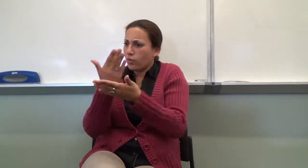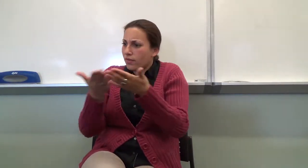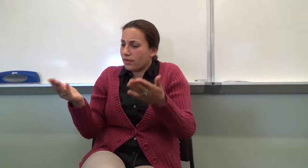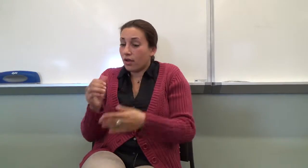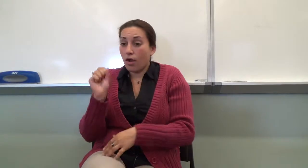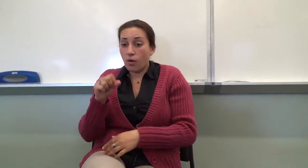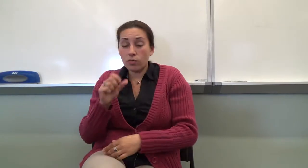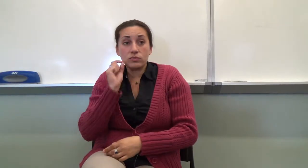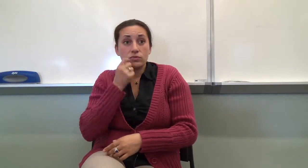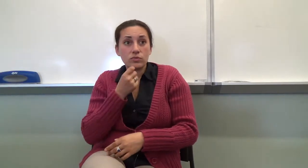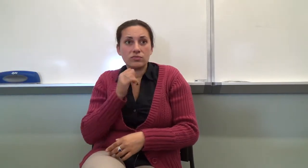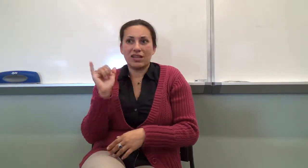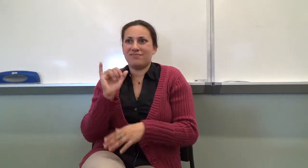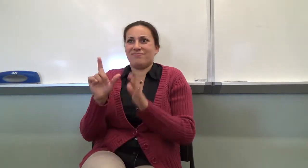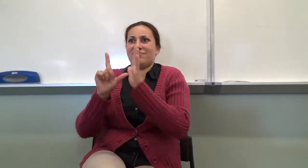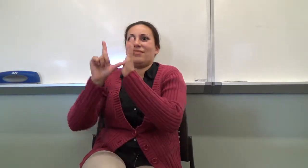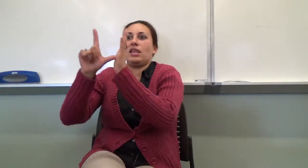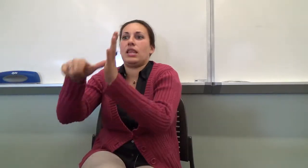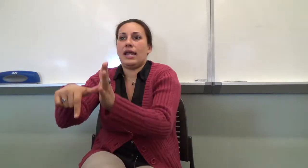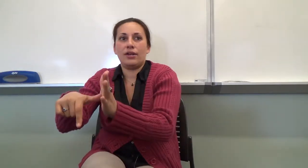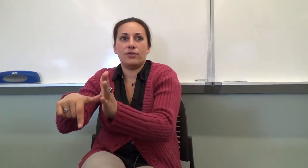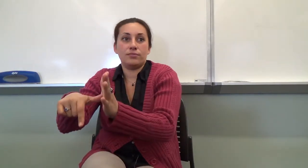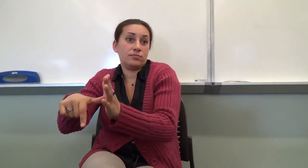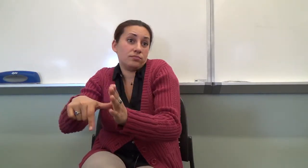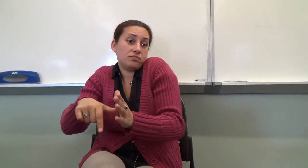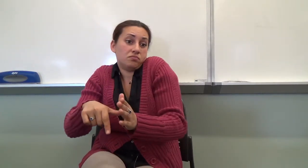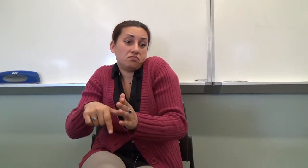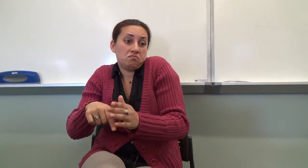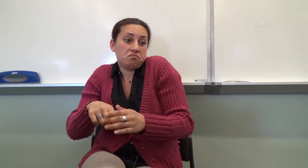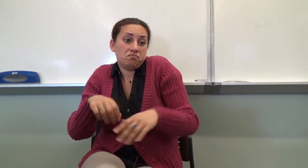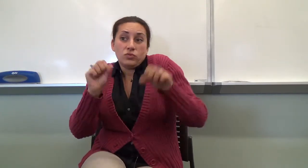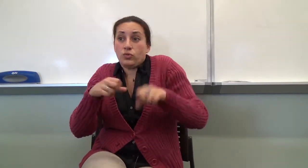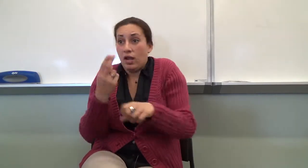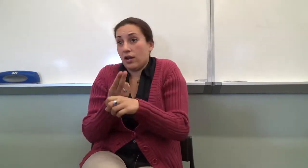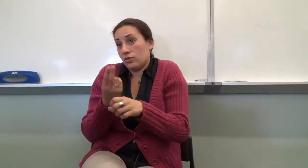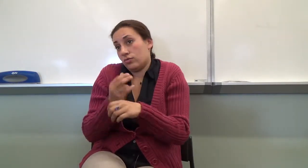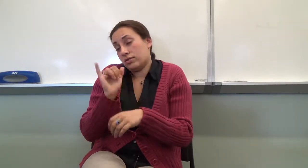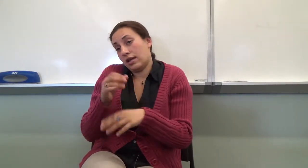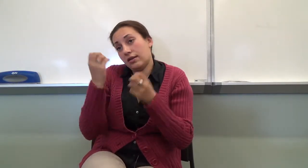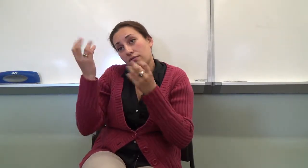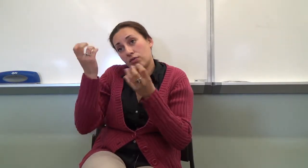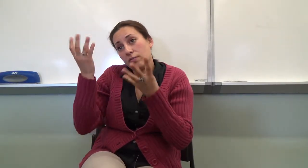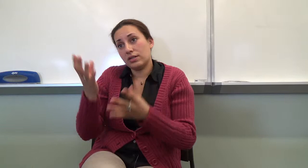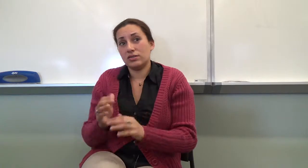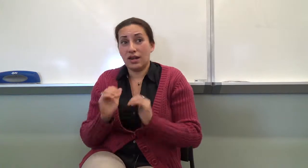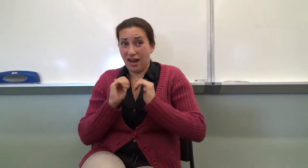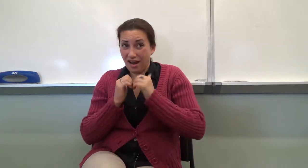a quarter of a century later are useful. Why do they do that? Nobody knows.